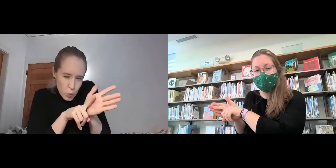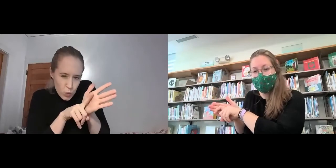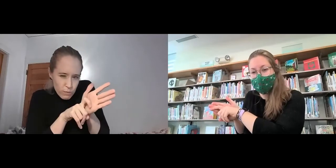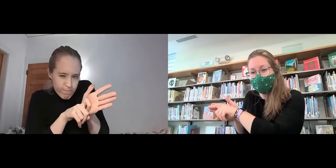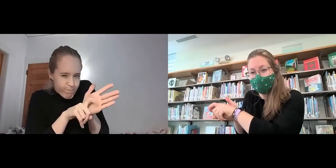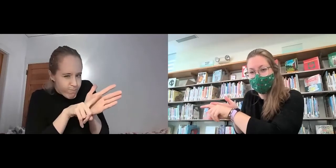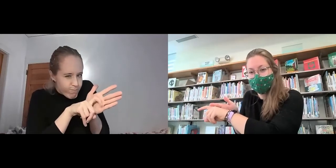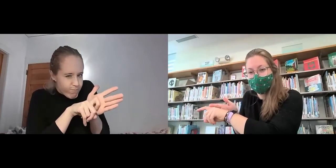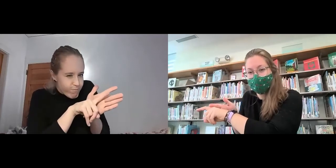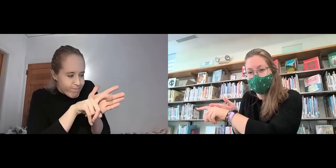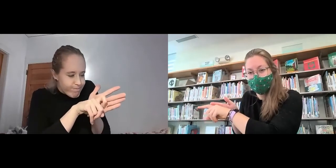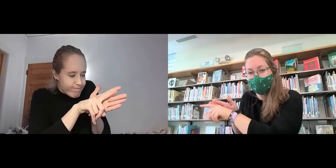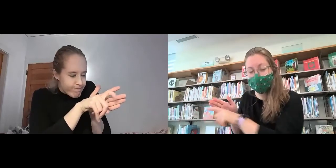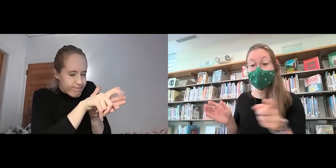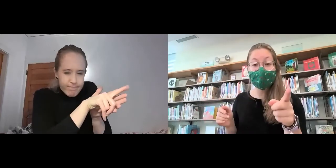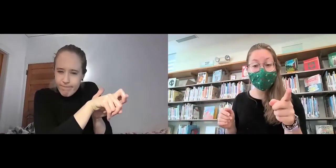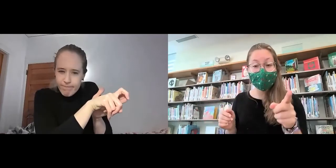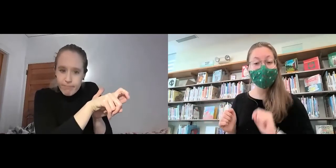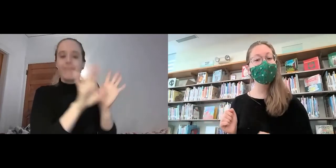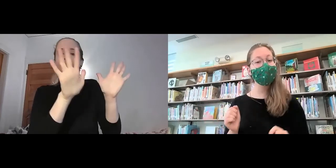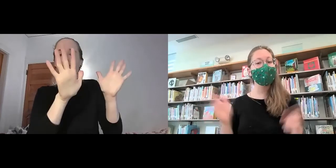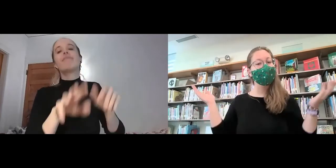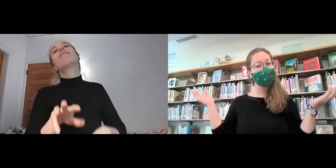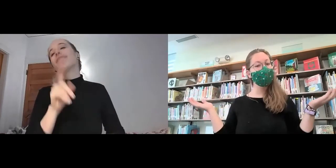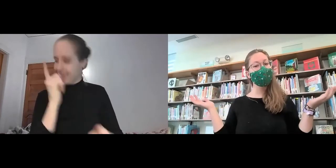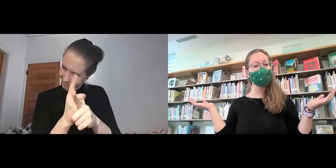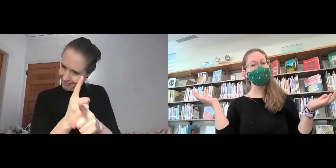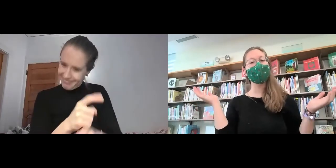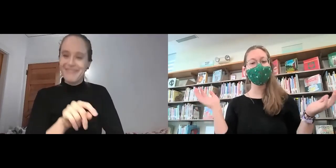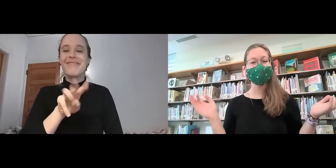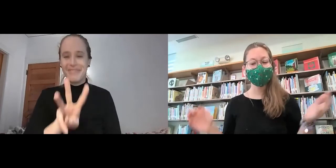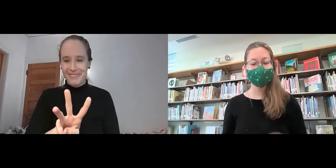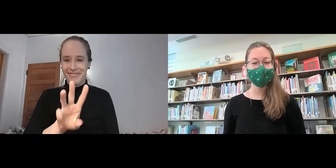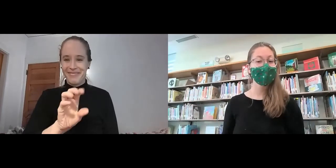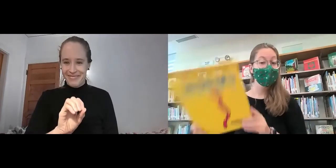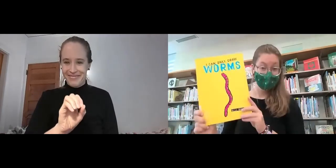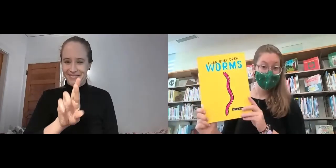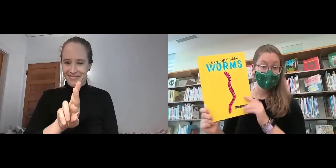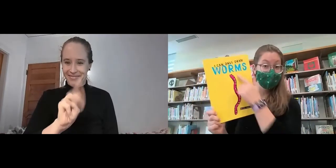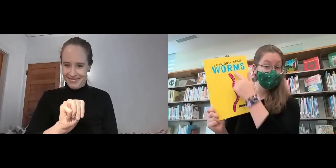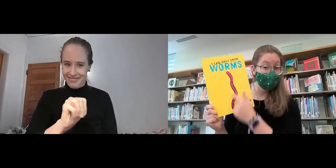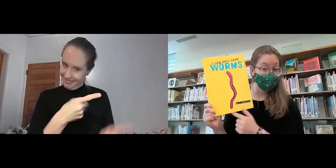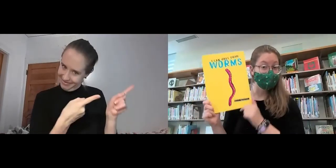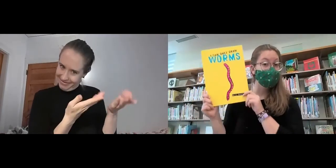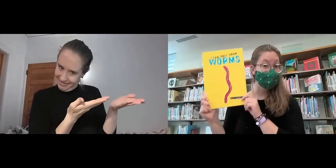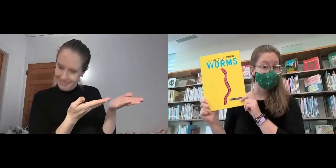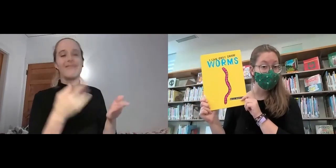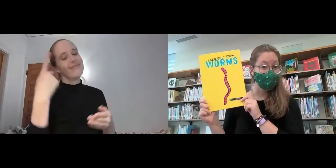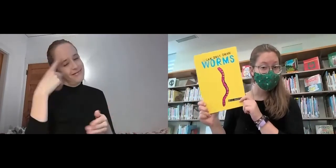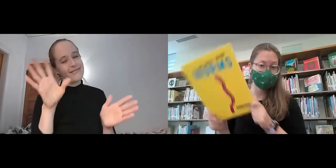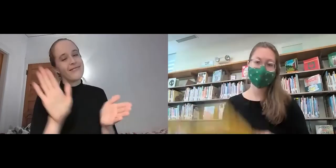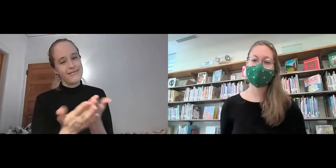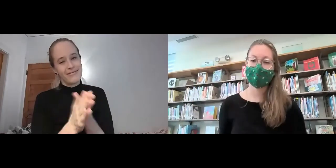along across the dirt. Oh, you're right. It means worm. Very fitting for a book